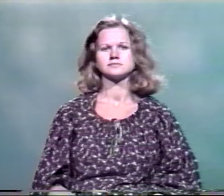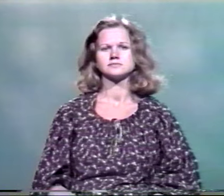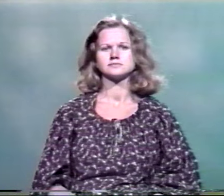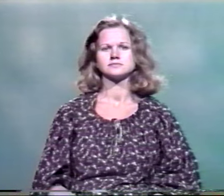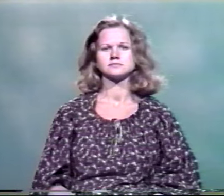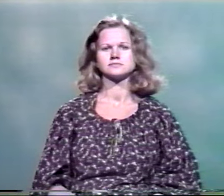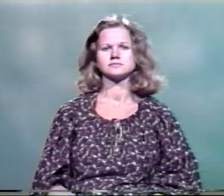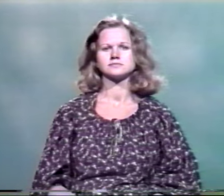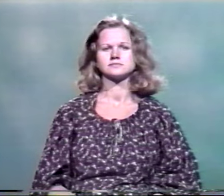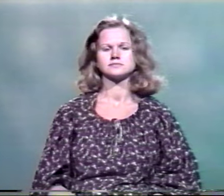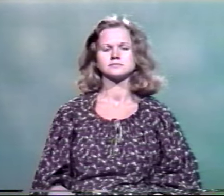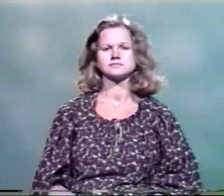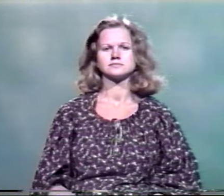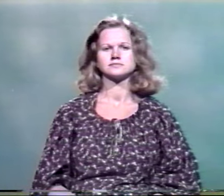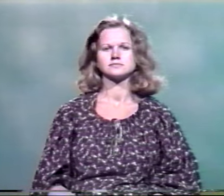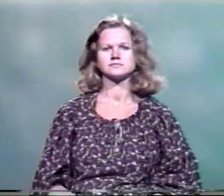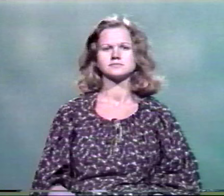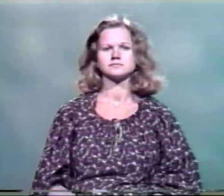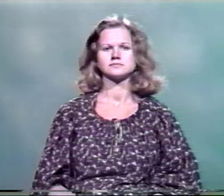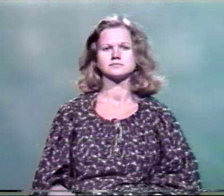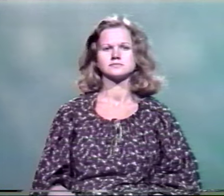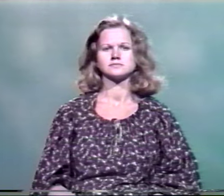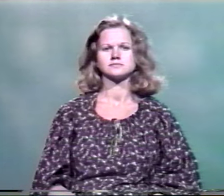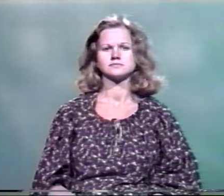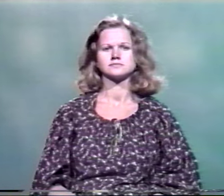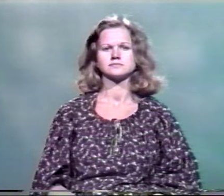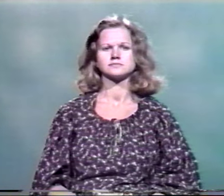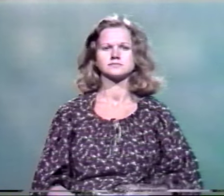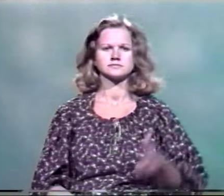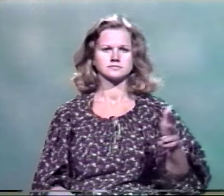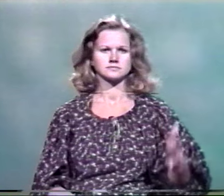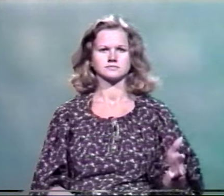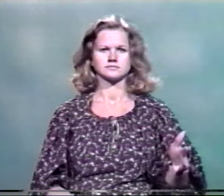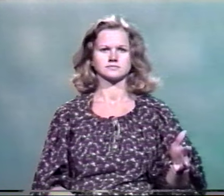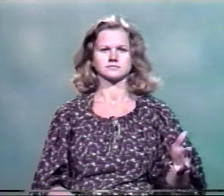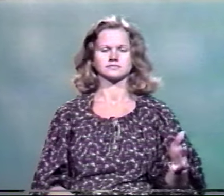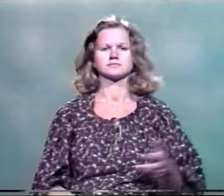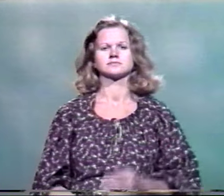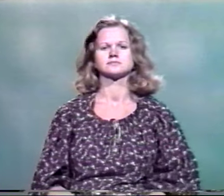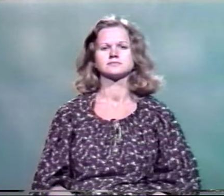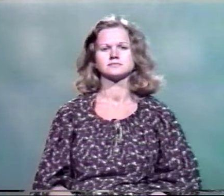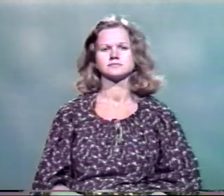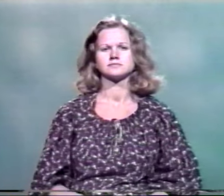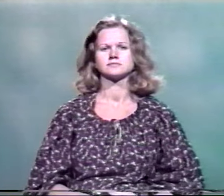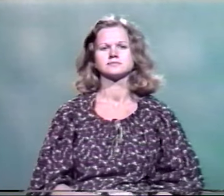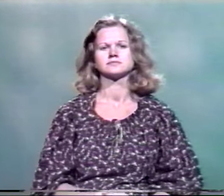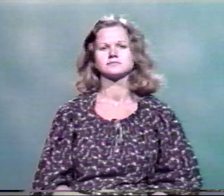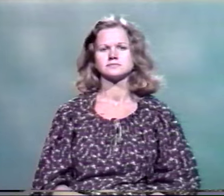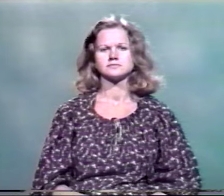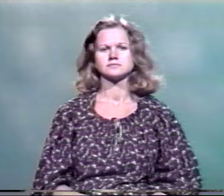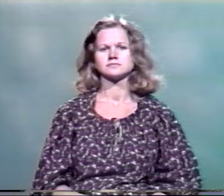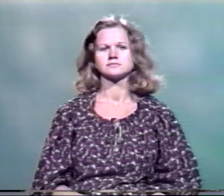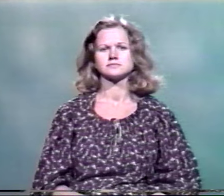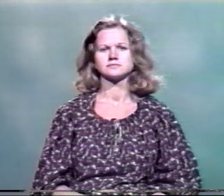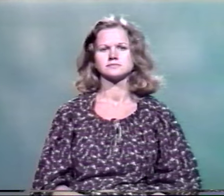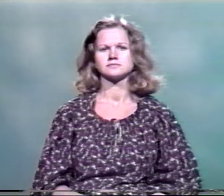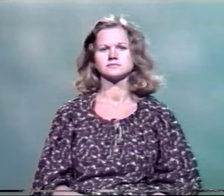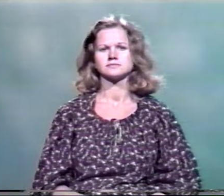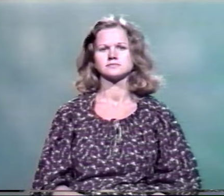Here is that three hand shape representing a vehicle on the left again. You can be very specific about identifying areas